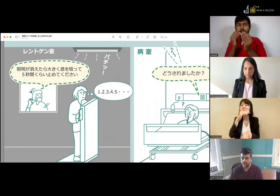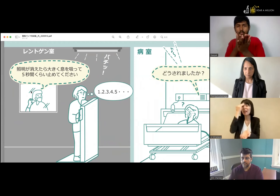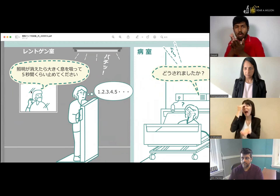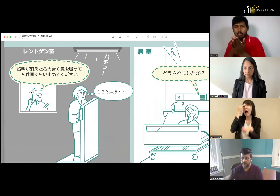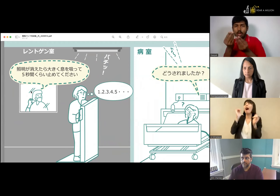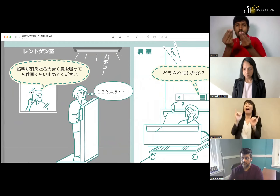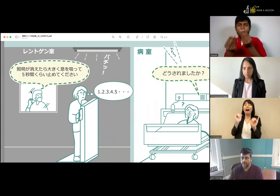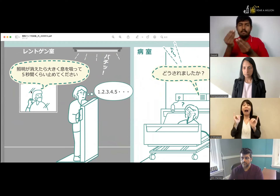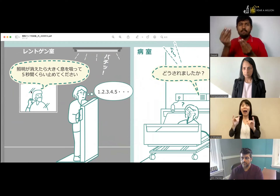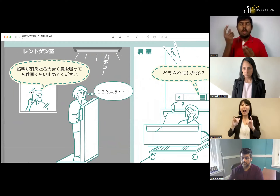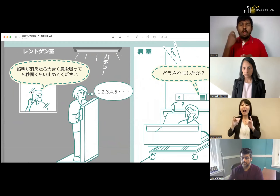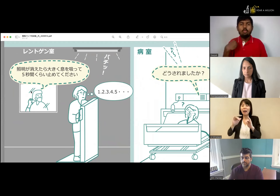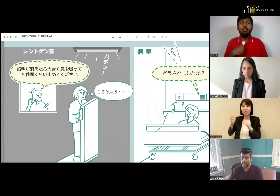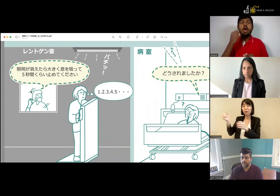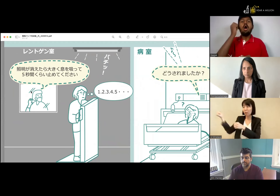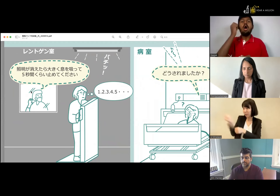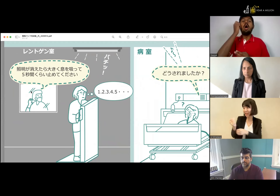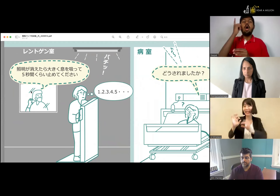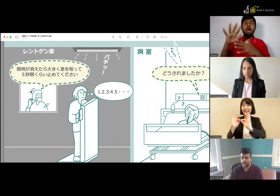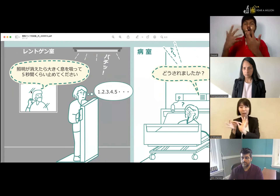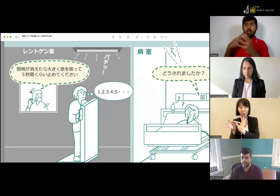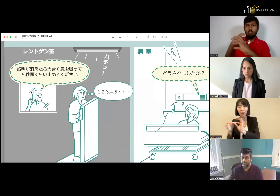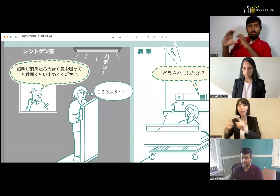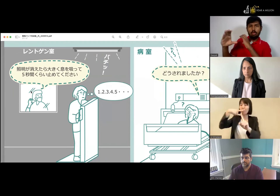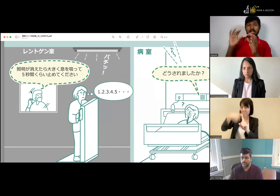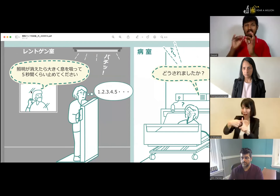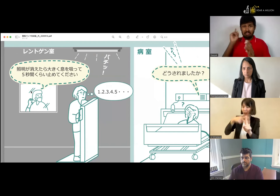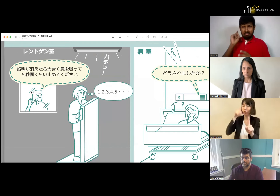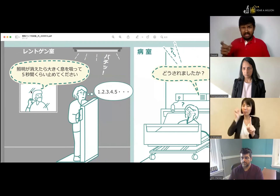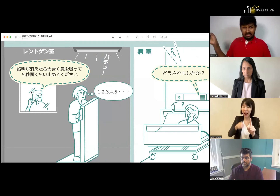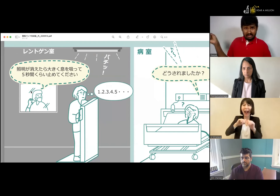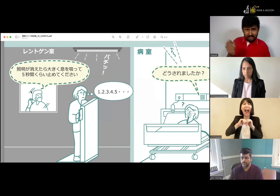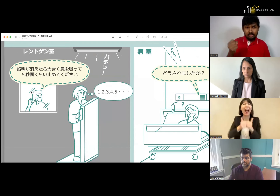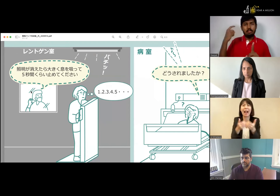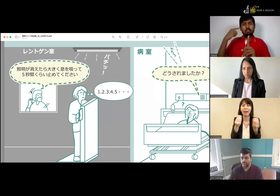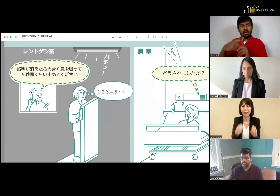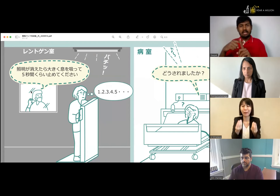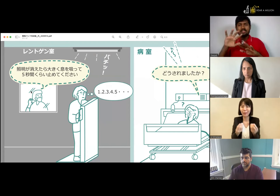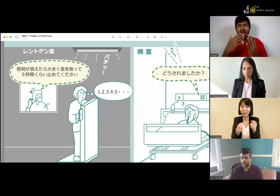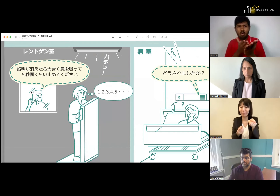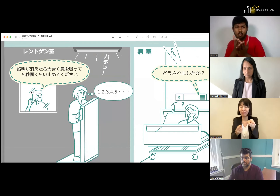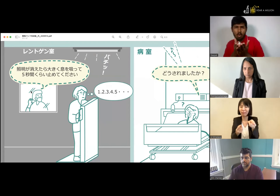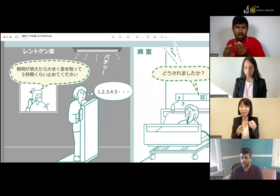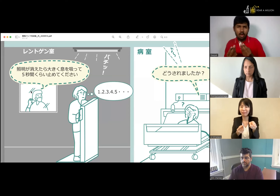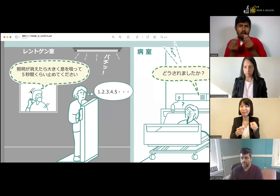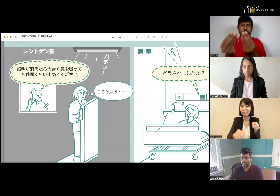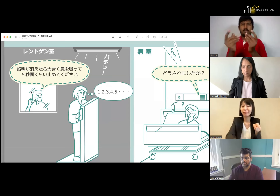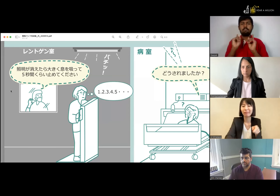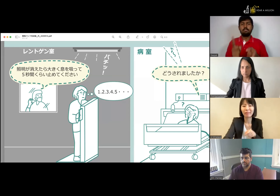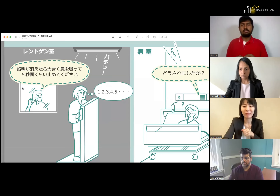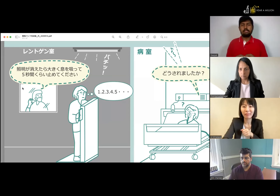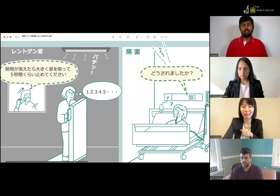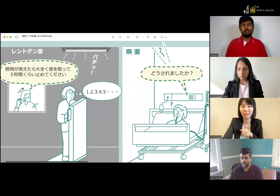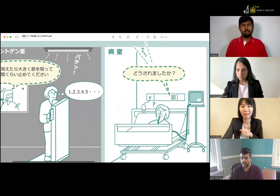exhale. So we can provide some other ways to the doctor that how we can have